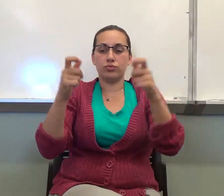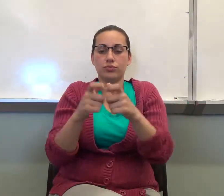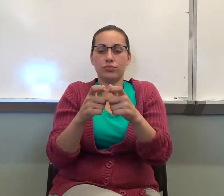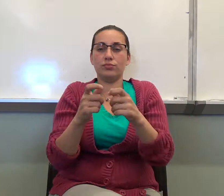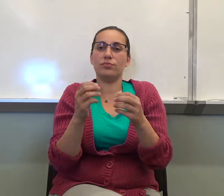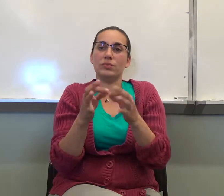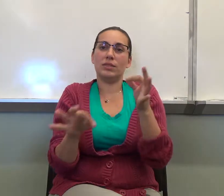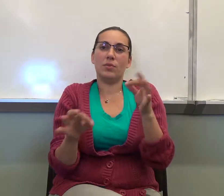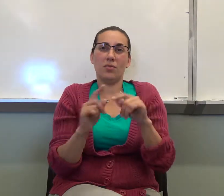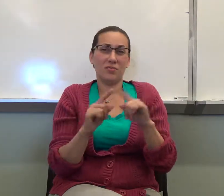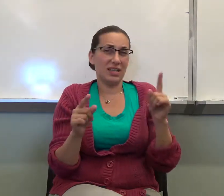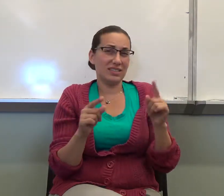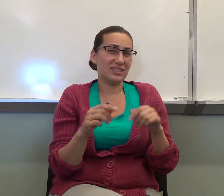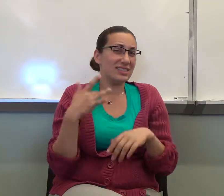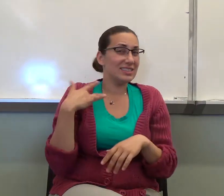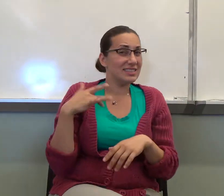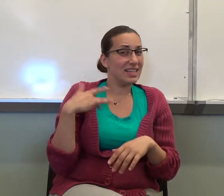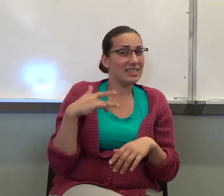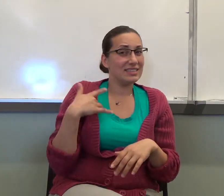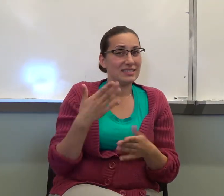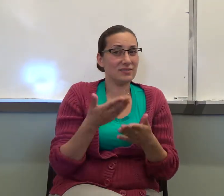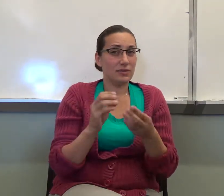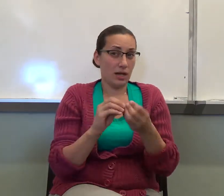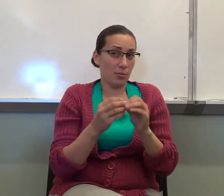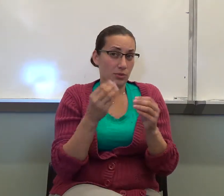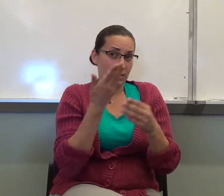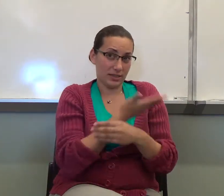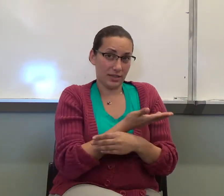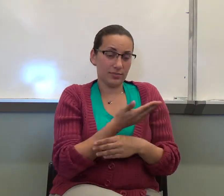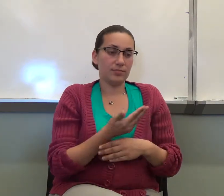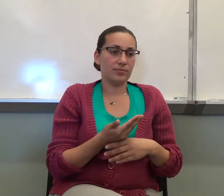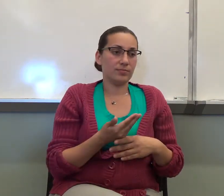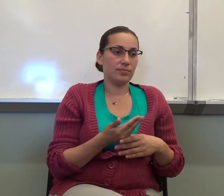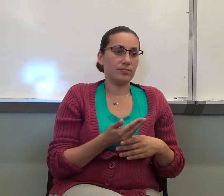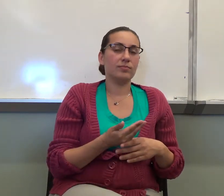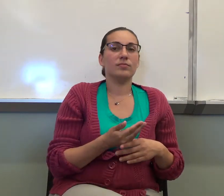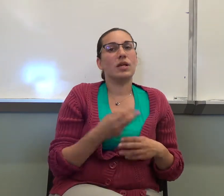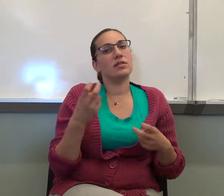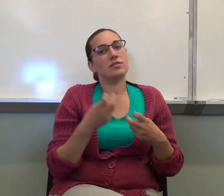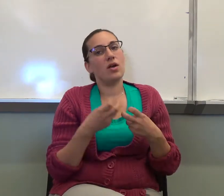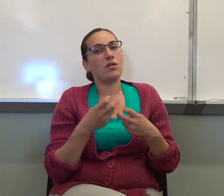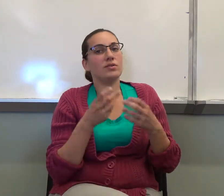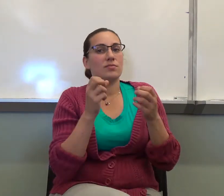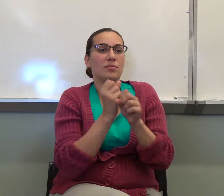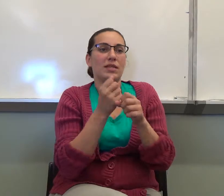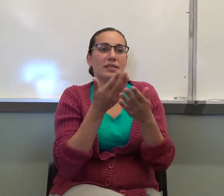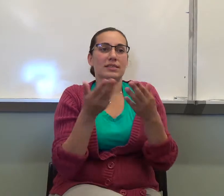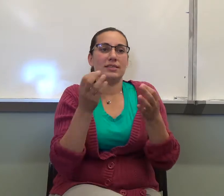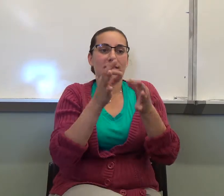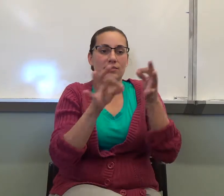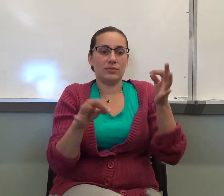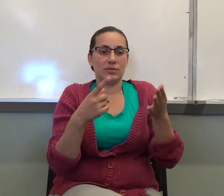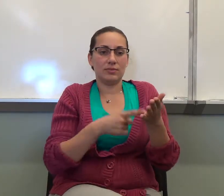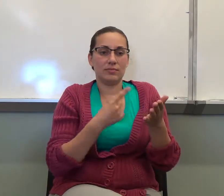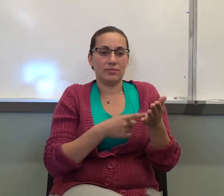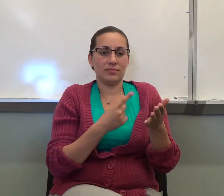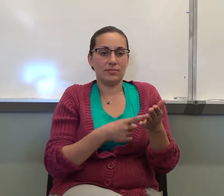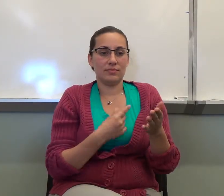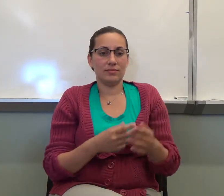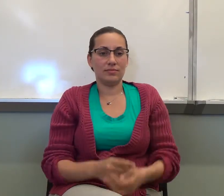touchy stuff in there you have to pay attention to. This is the nature of simplification. It's very nitpicky, very touchy. I suggest